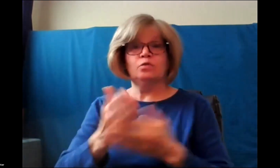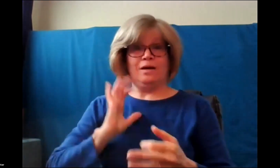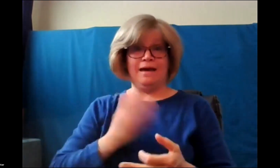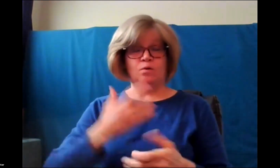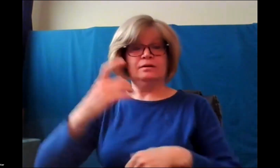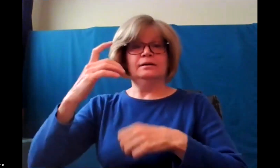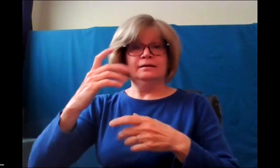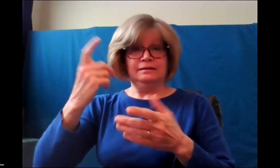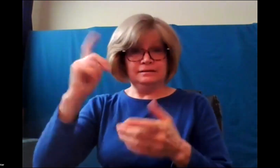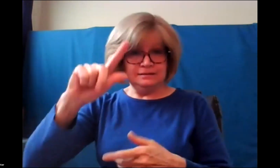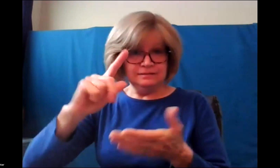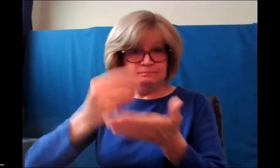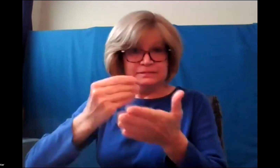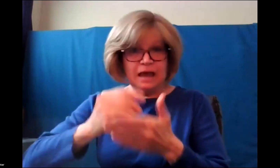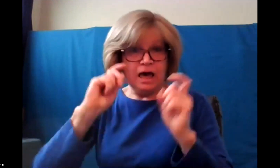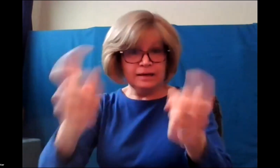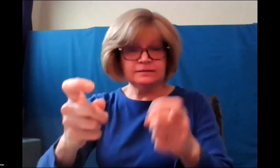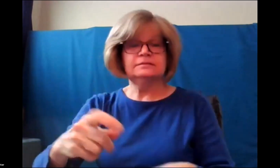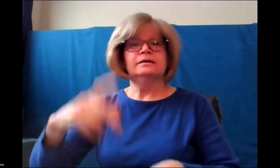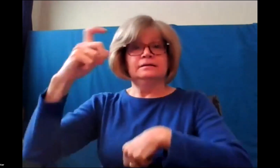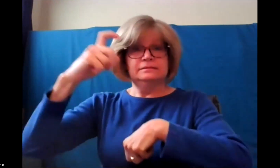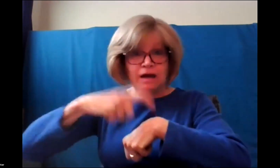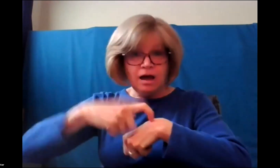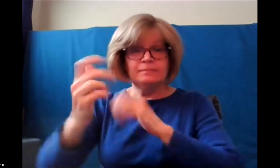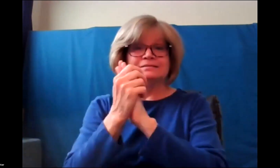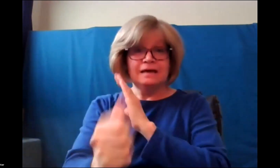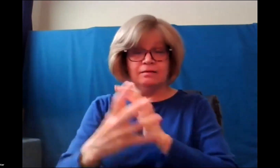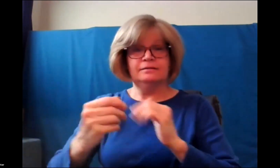time, talent, and testimony.